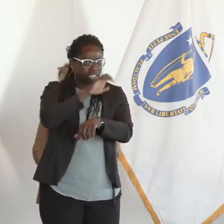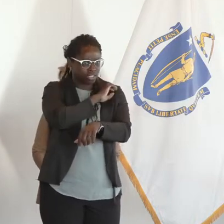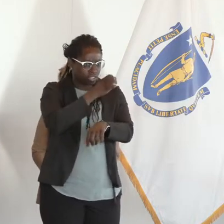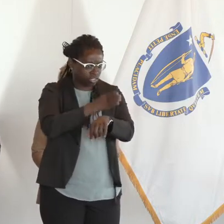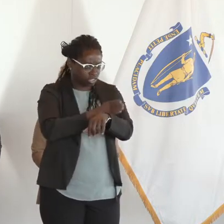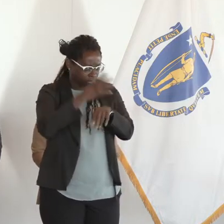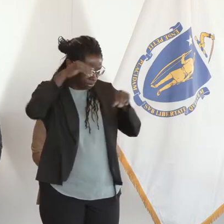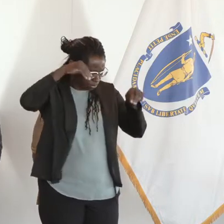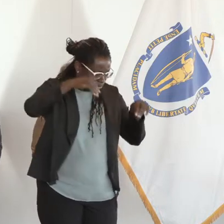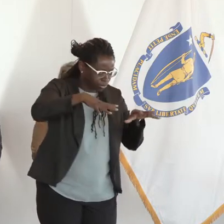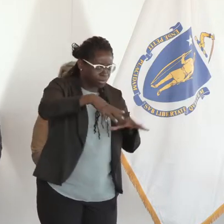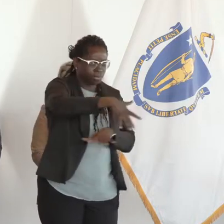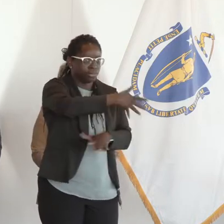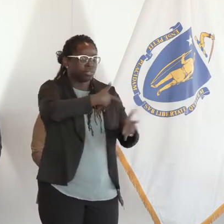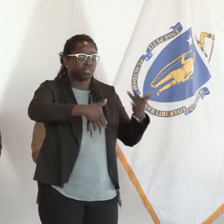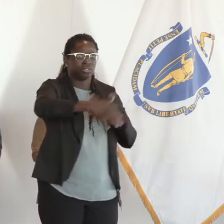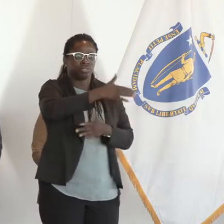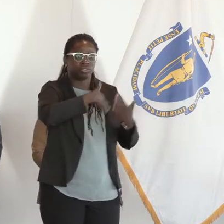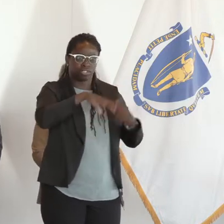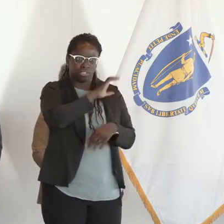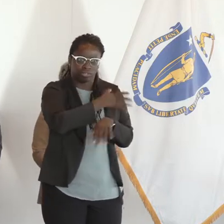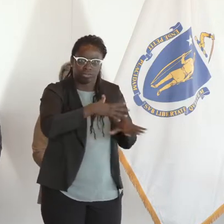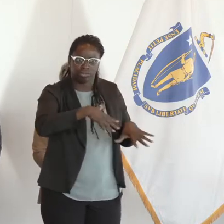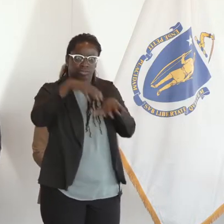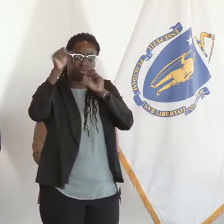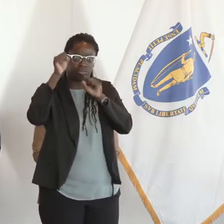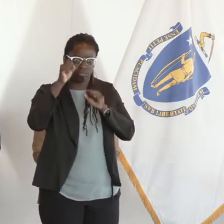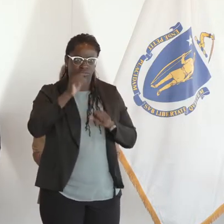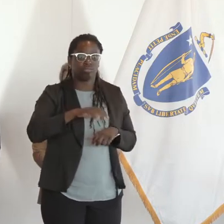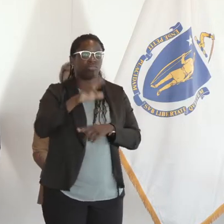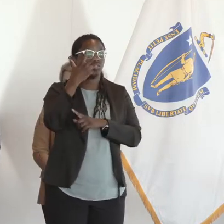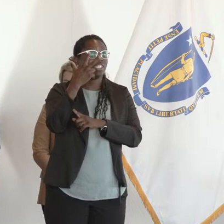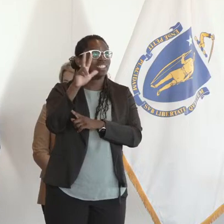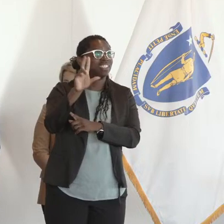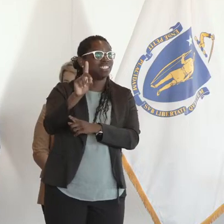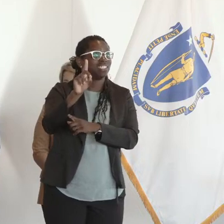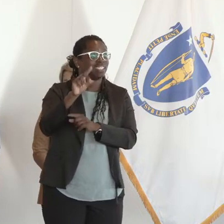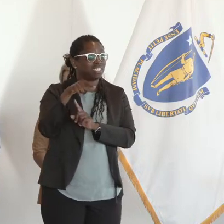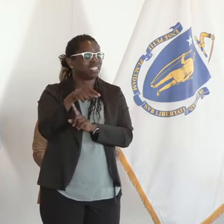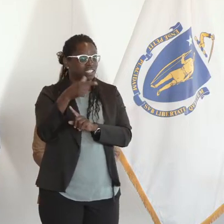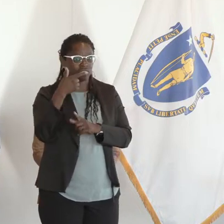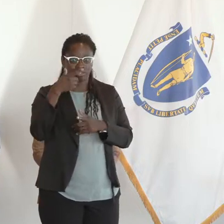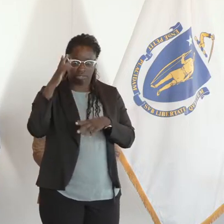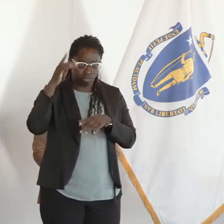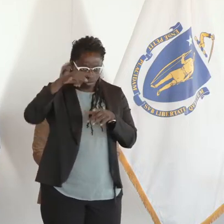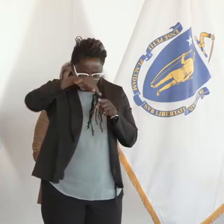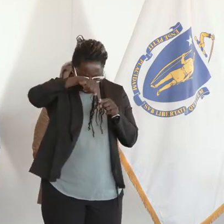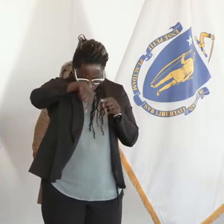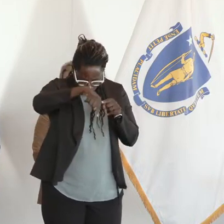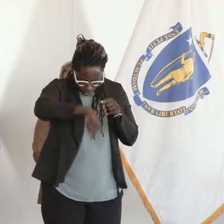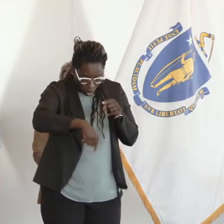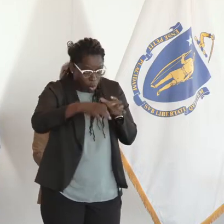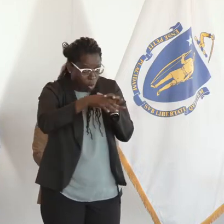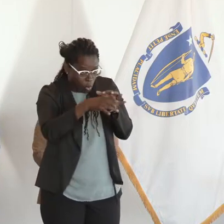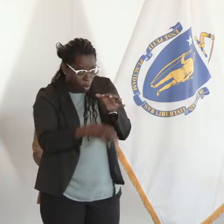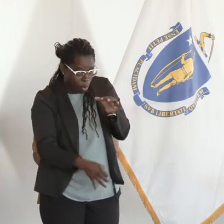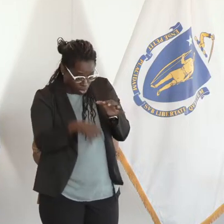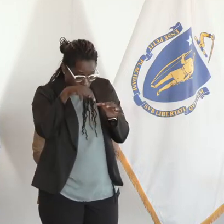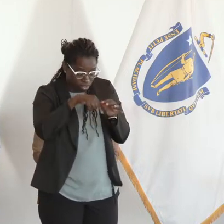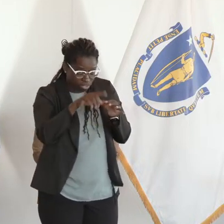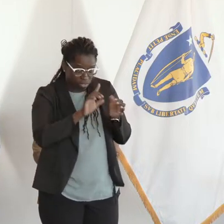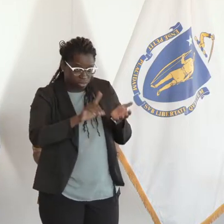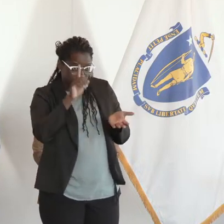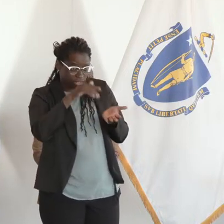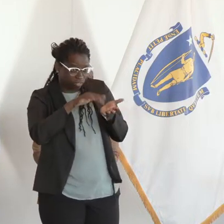are 31 geothermal boreholes that go down 1,500 feet. That is twice as deep as